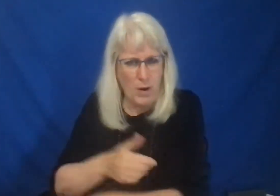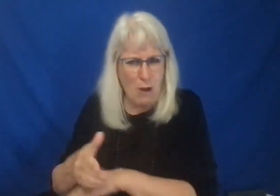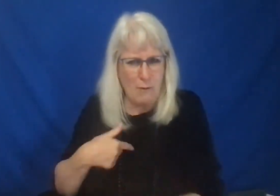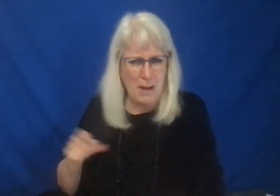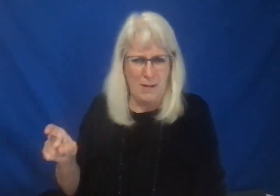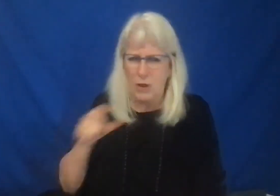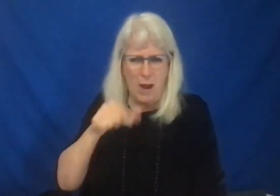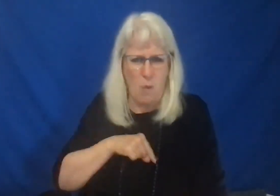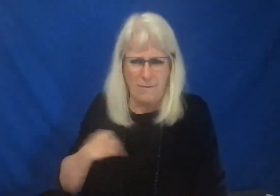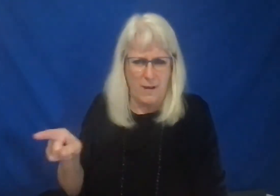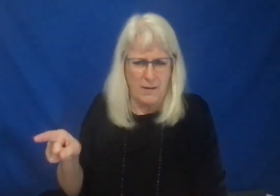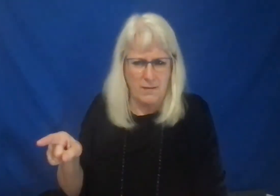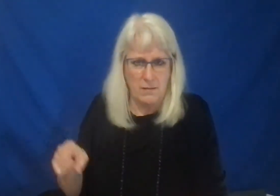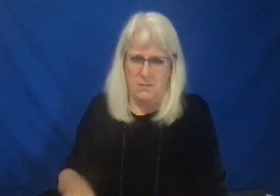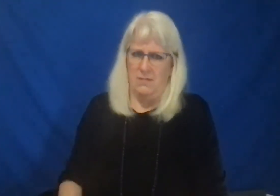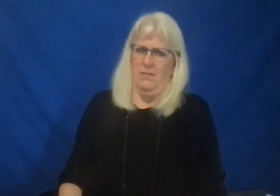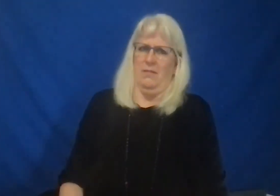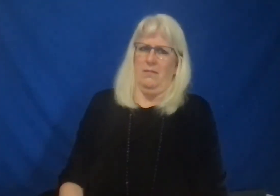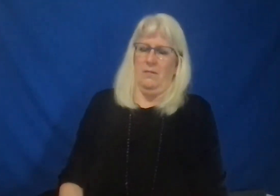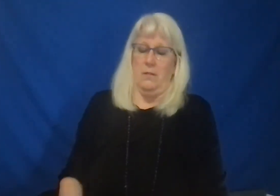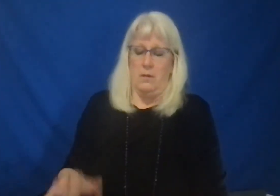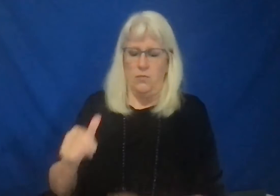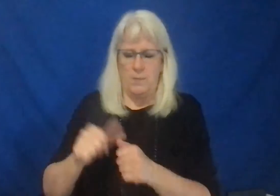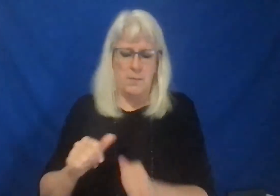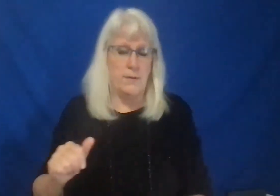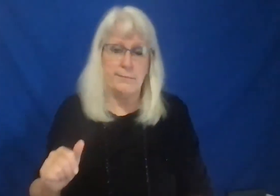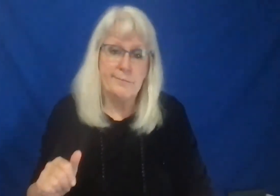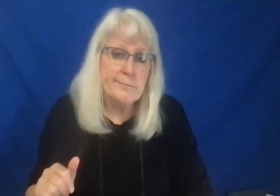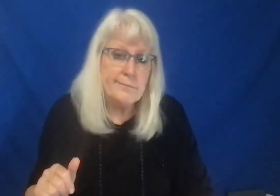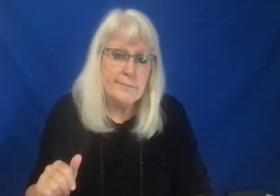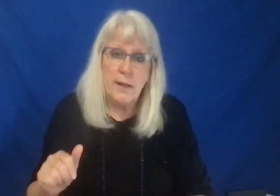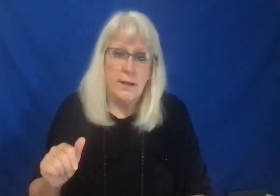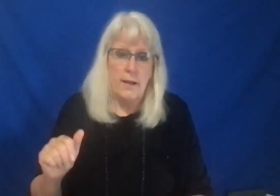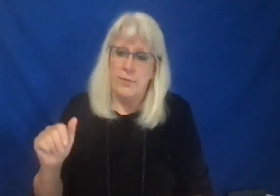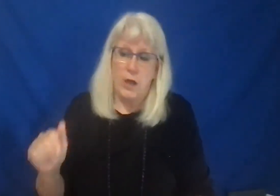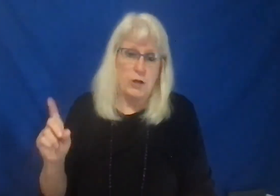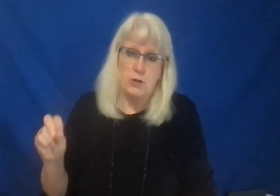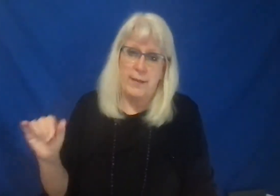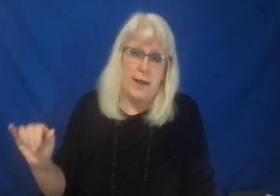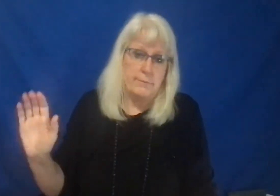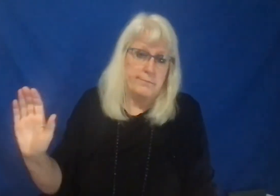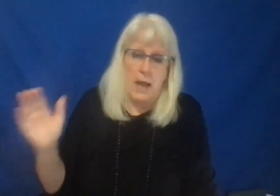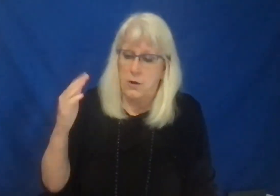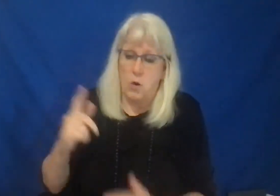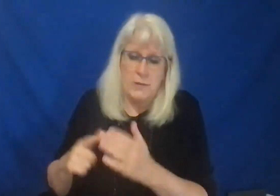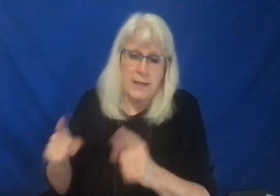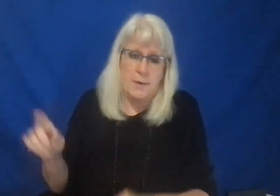I have to, you know, remember that people aren't doing it to me, they're just doing it, and I don't know what's going on with them, that they don't like what I'm